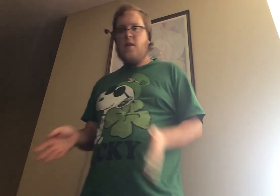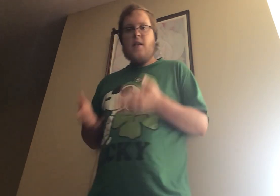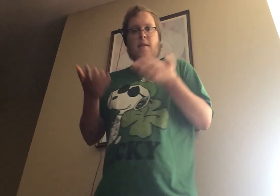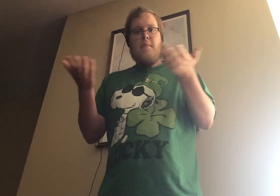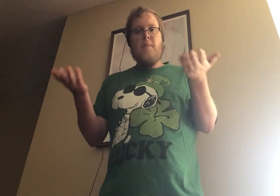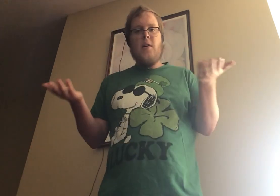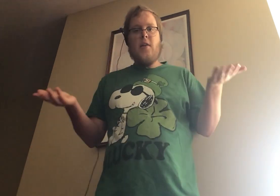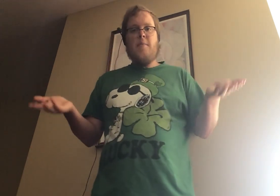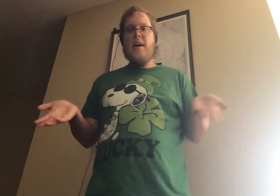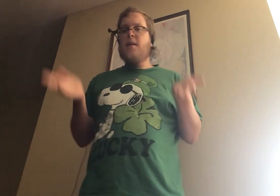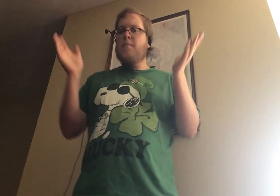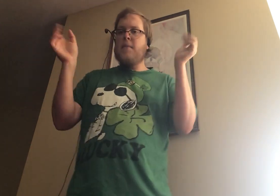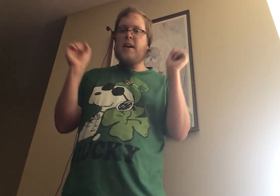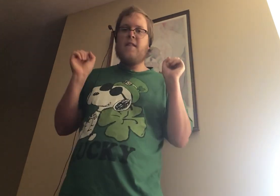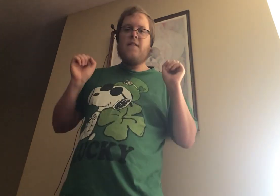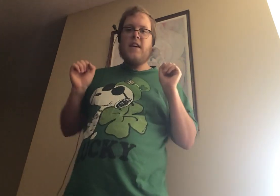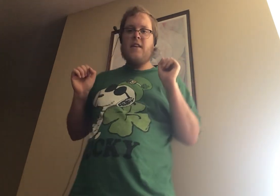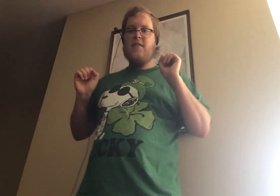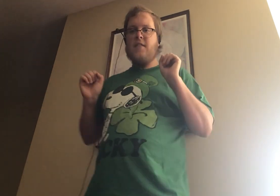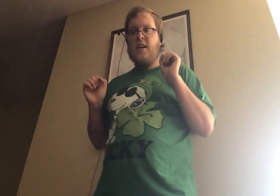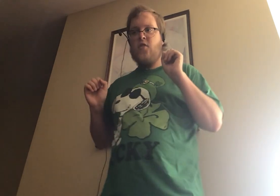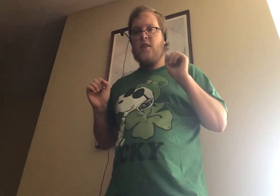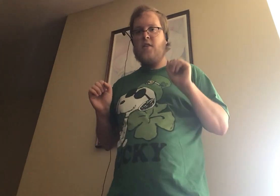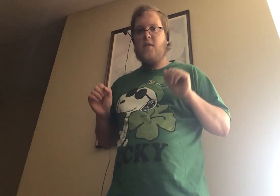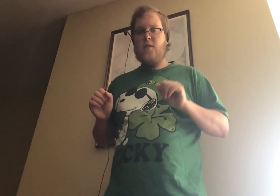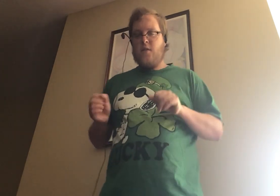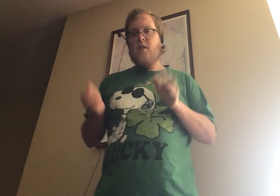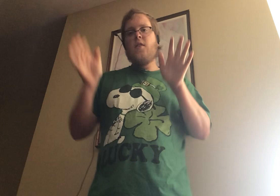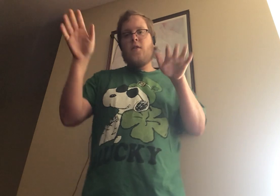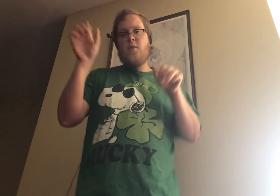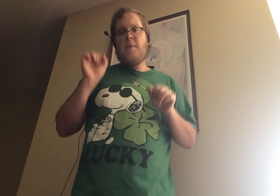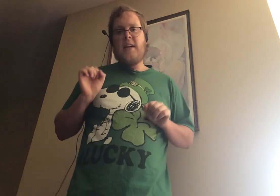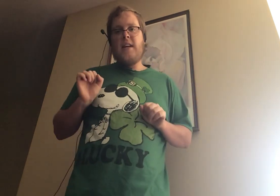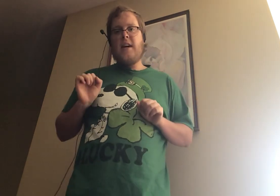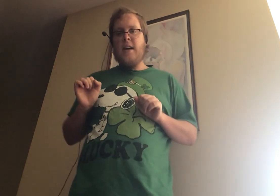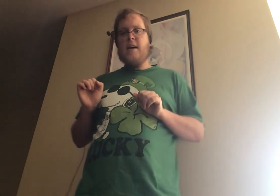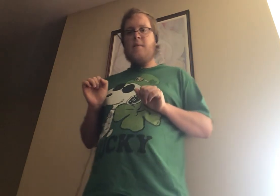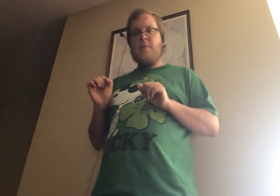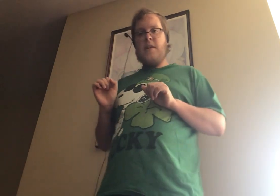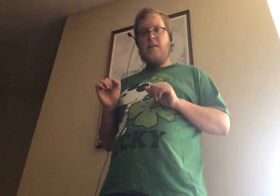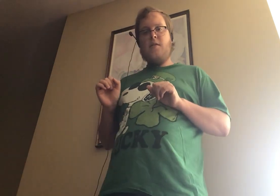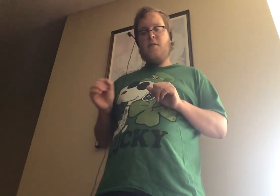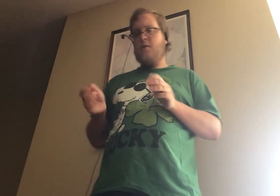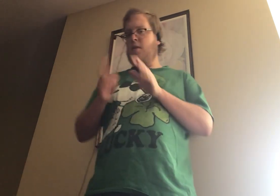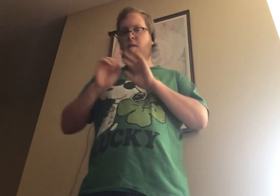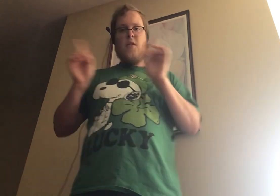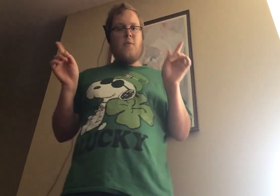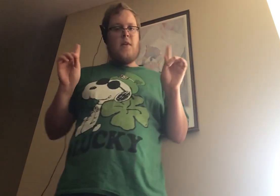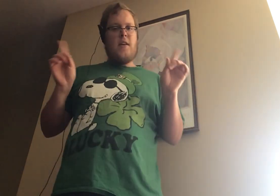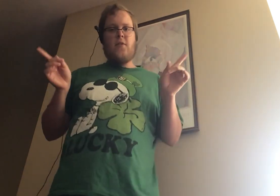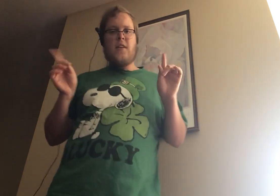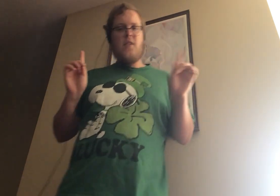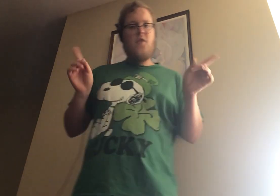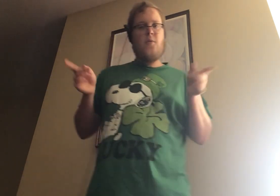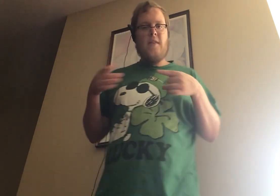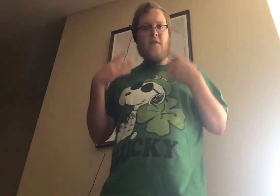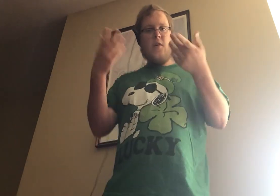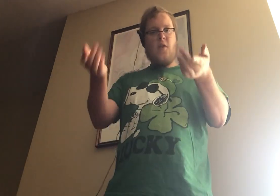I'm all about manifestation I'm Don't make it happen No one else can do it for